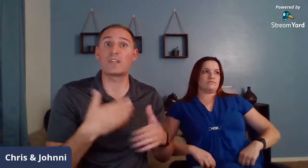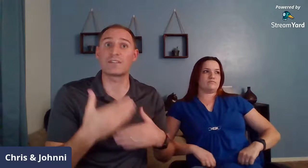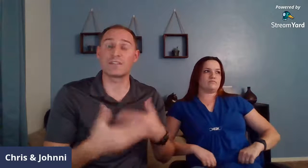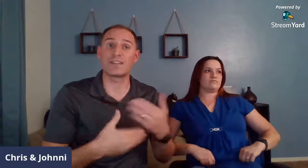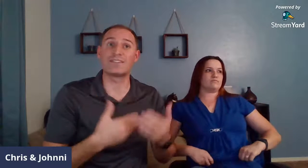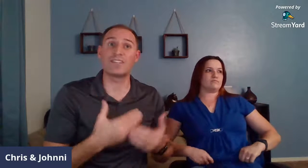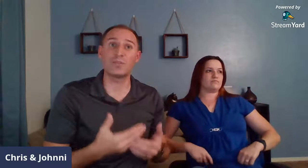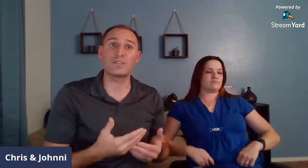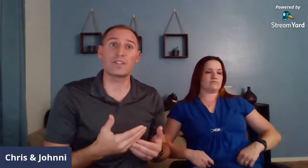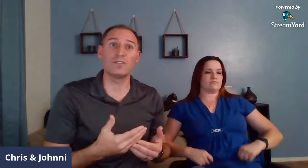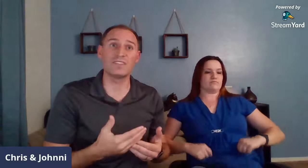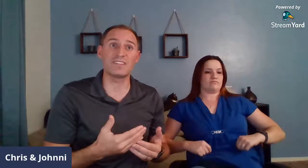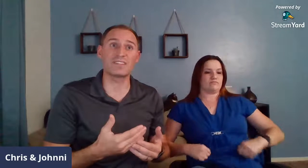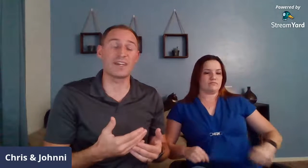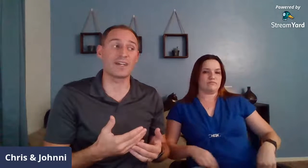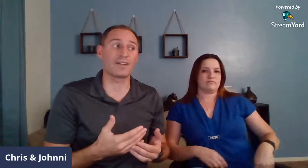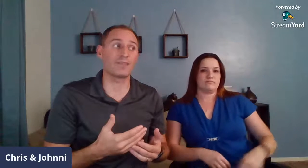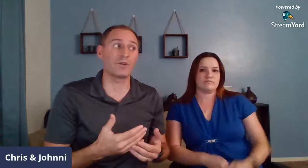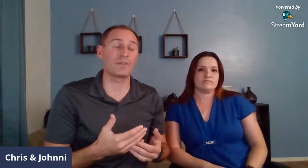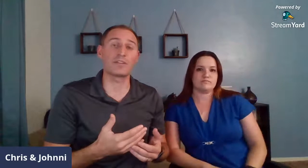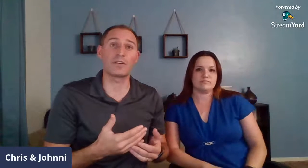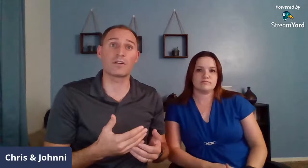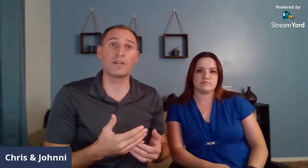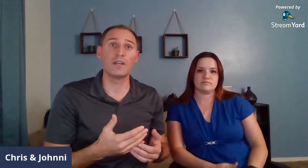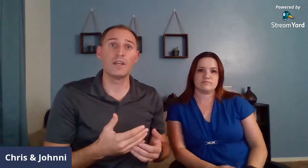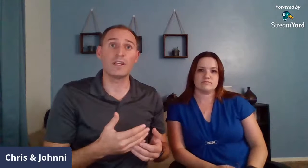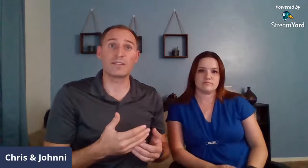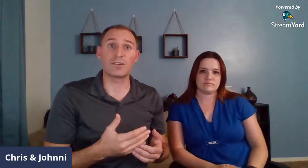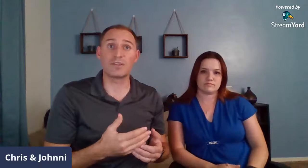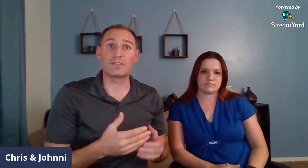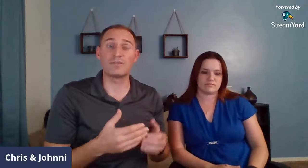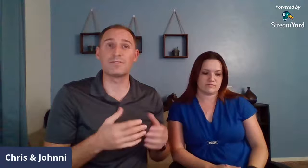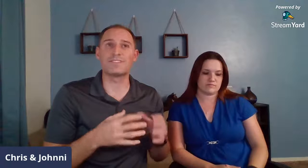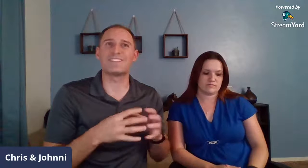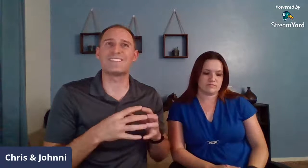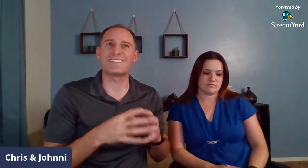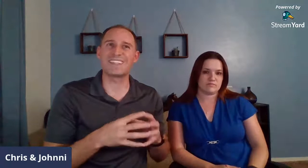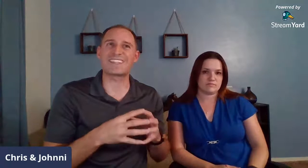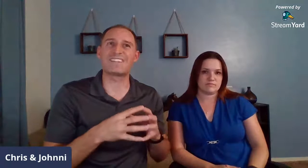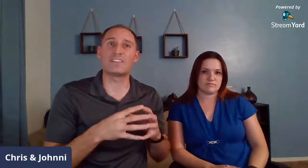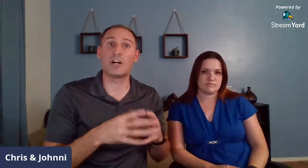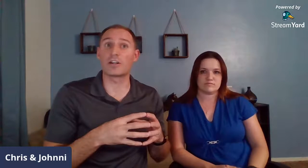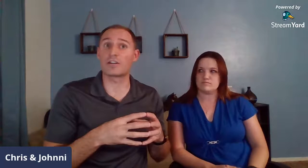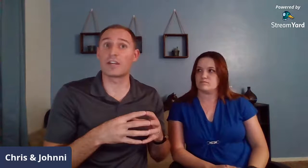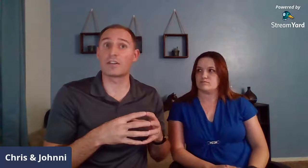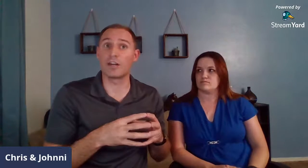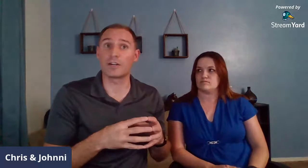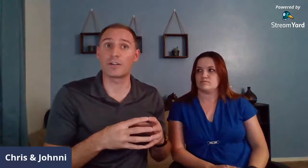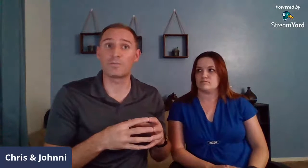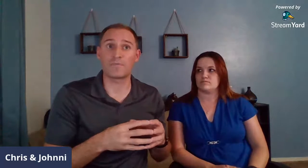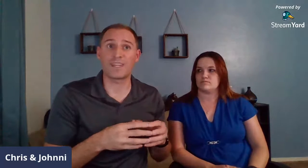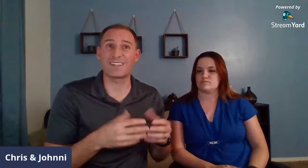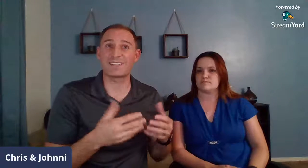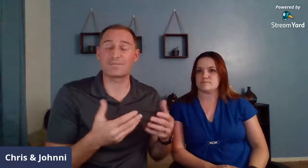can continually use these, what we learn, it's going to stick longer and longer. And